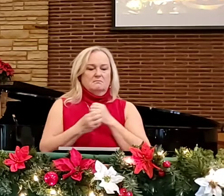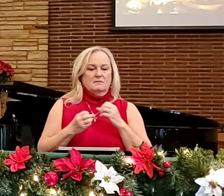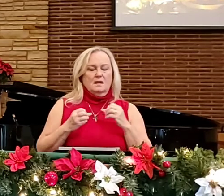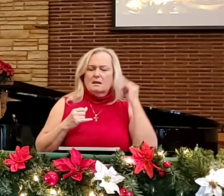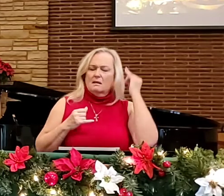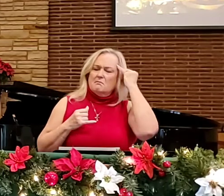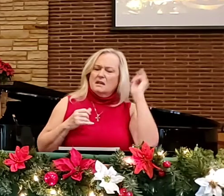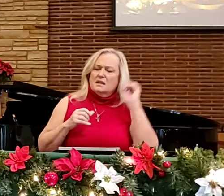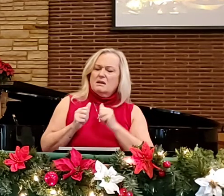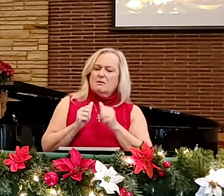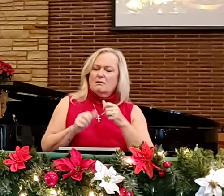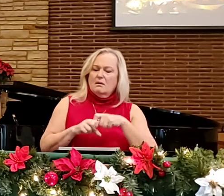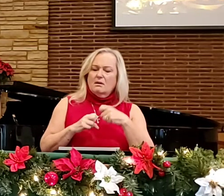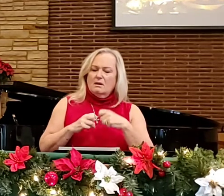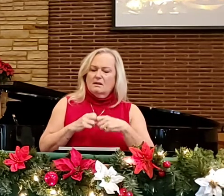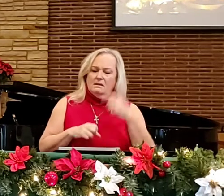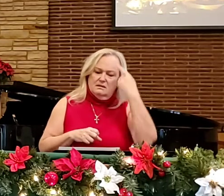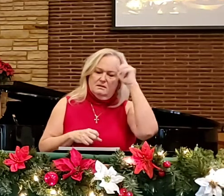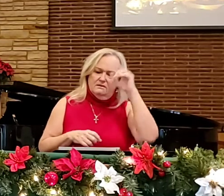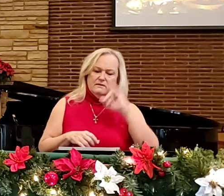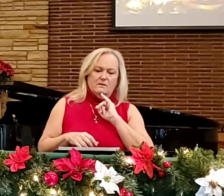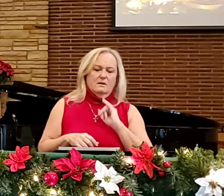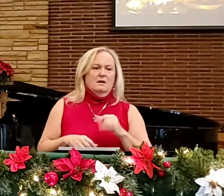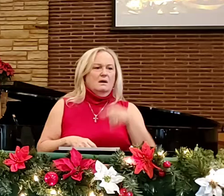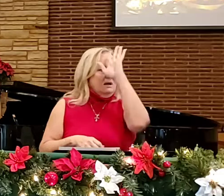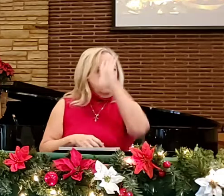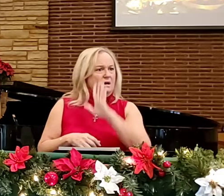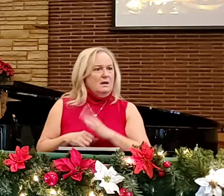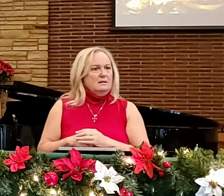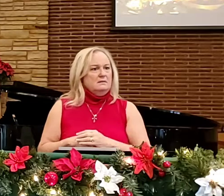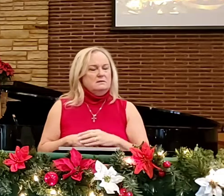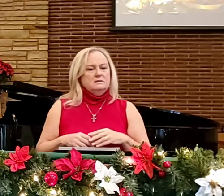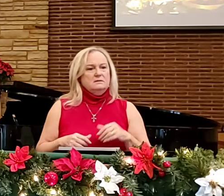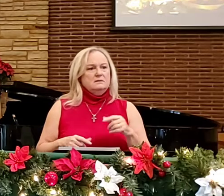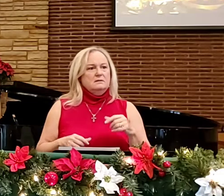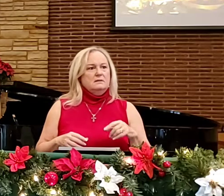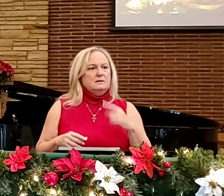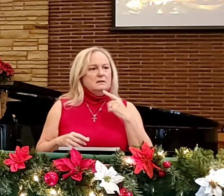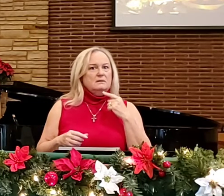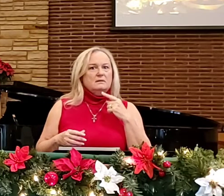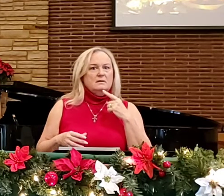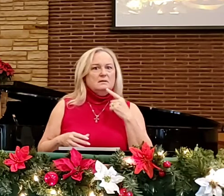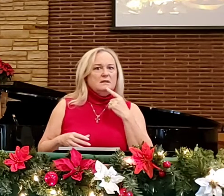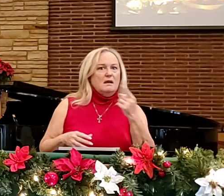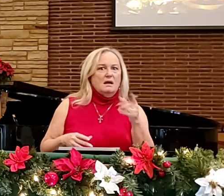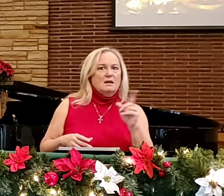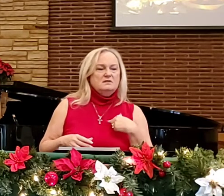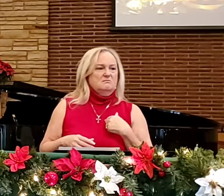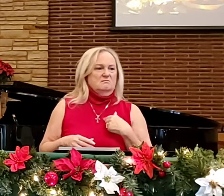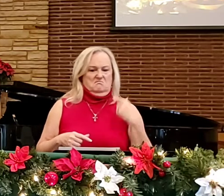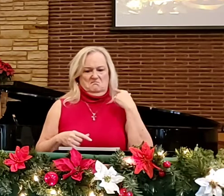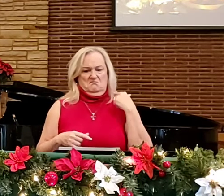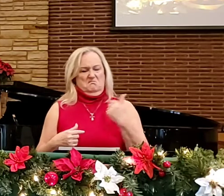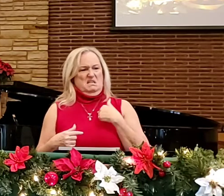Imagine how hard it is for God to convince a bunch of stiff-necked